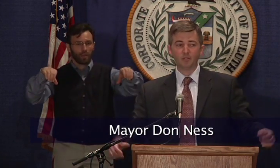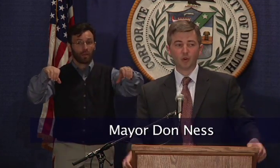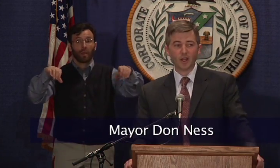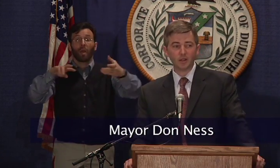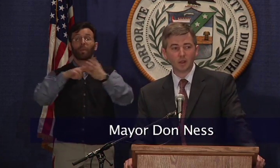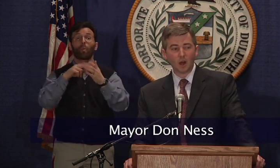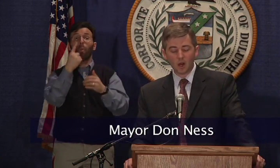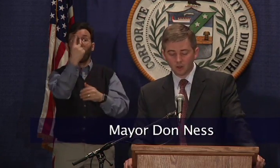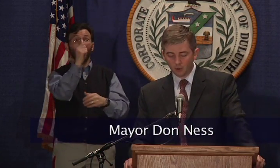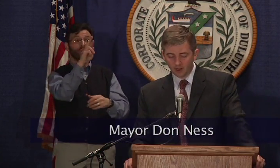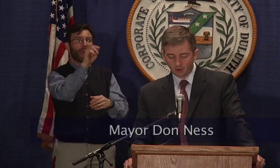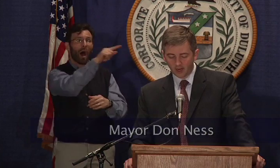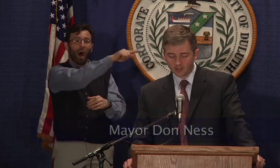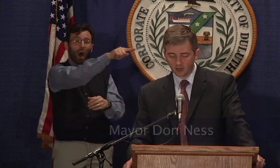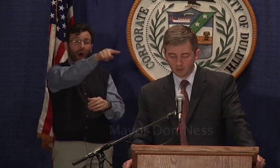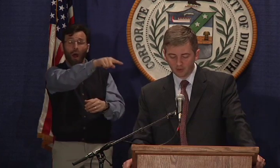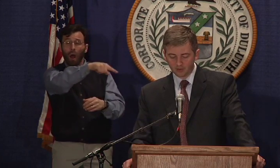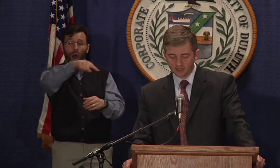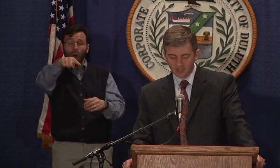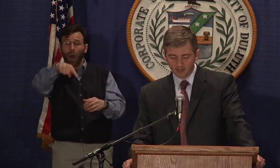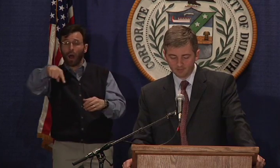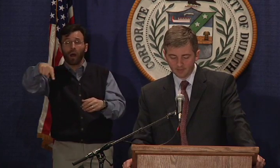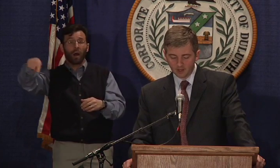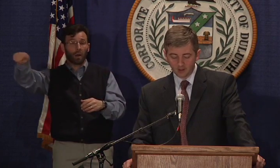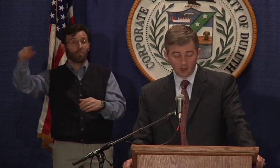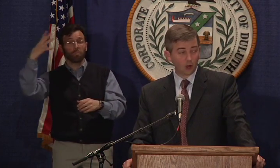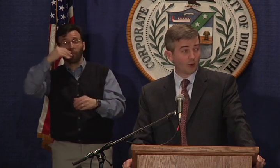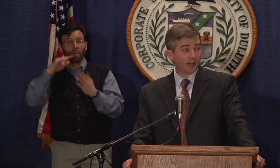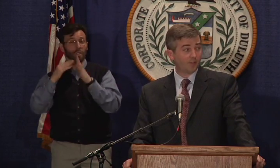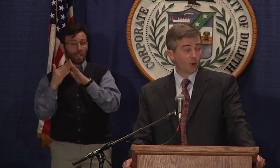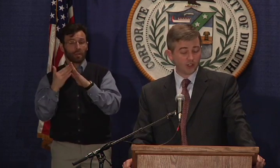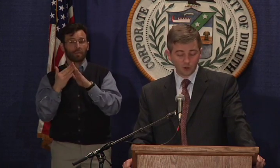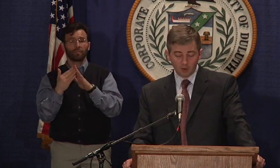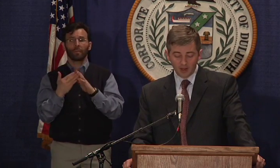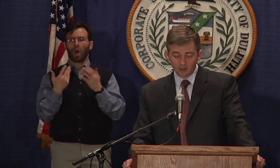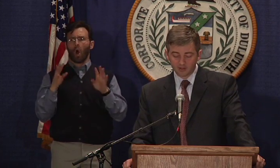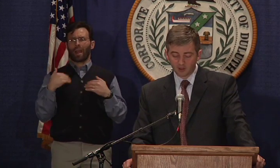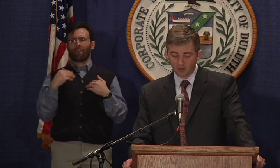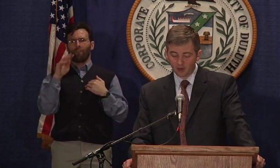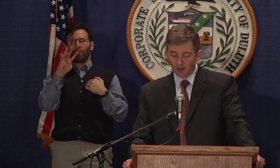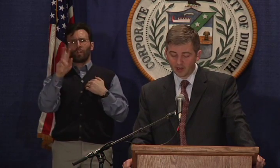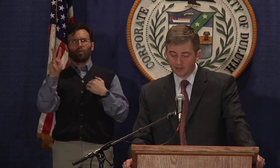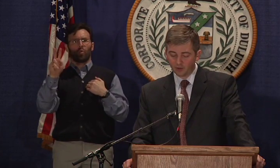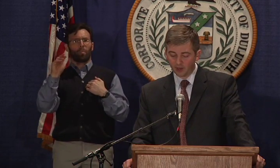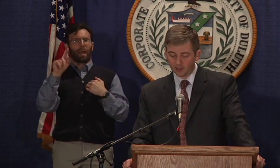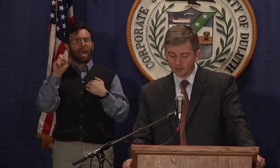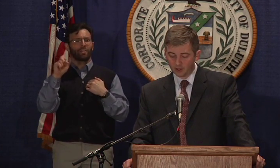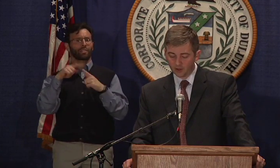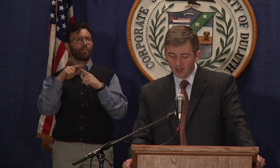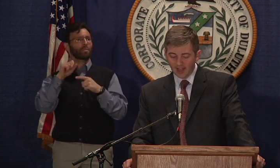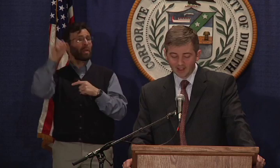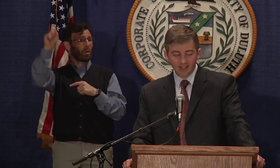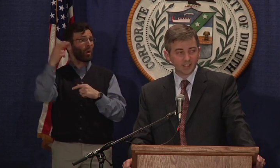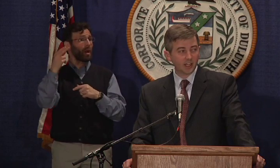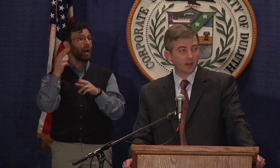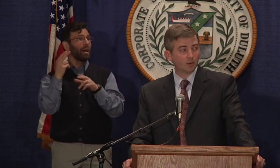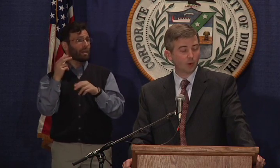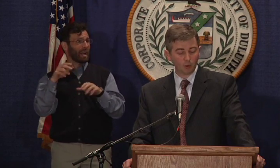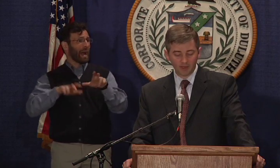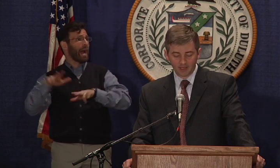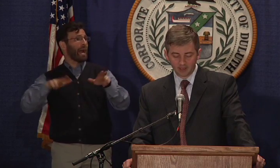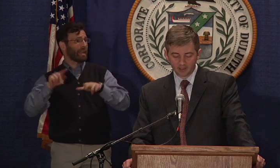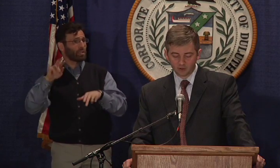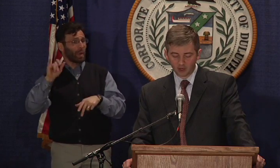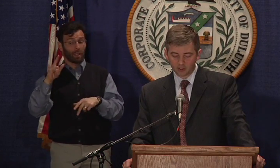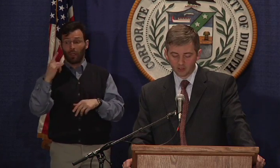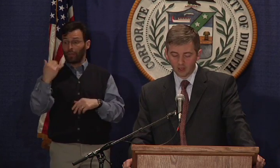have paved trail all the way across our beautiful city. There are already 42 miles of Superior hiking trail in Duluth, and this year we